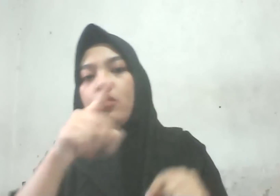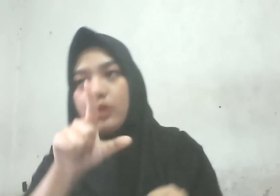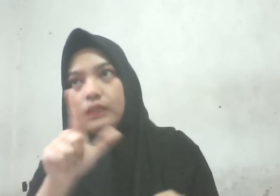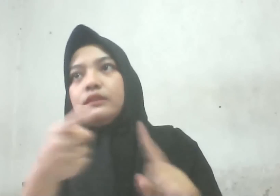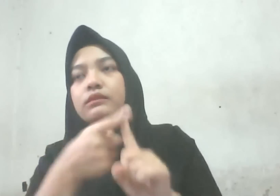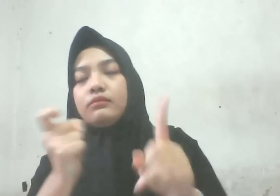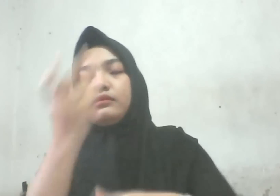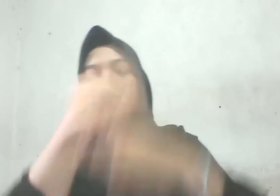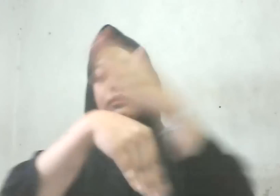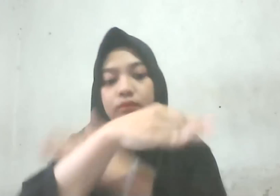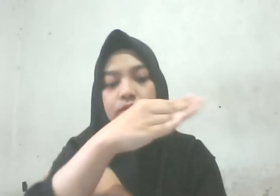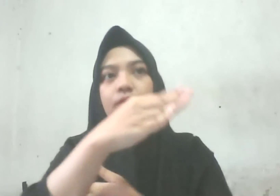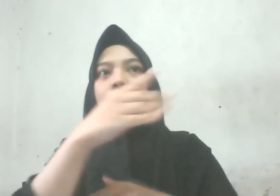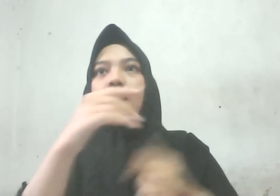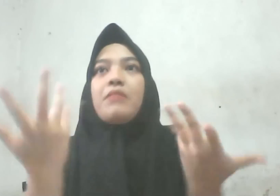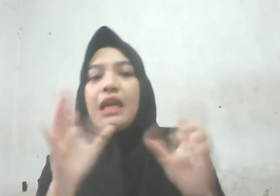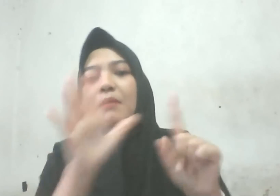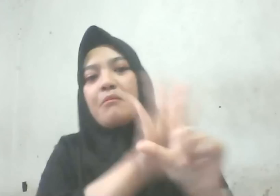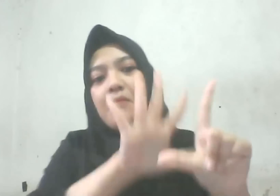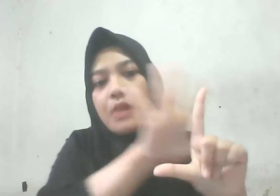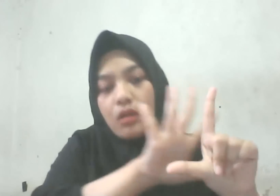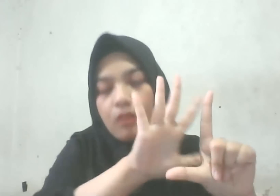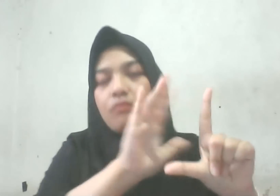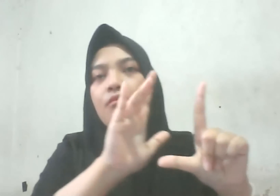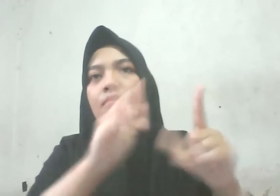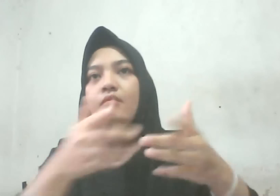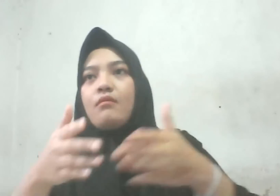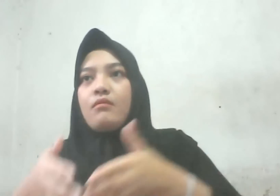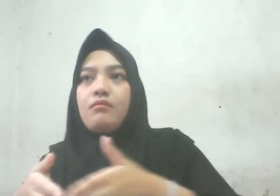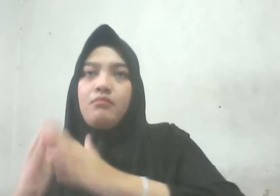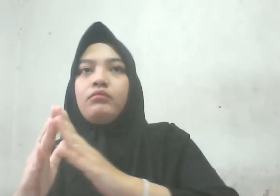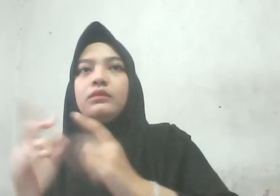bedrocks, the foundations of the study of disability.